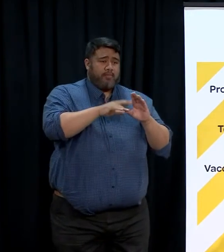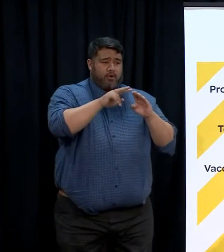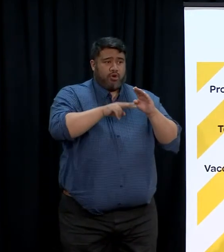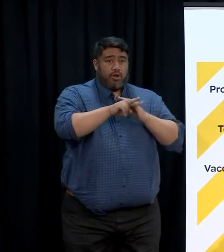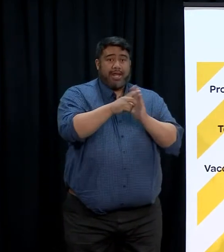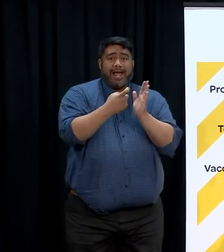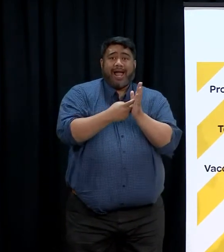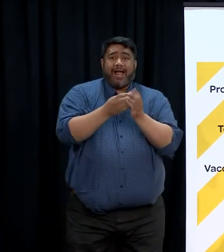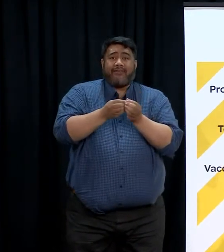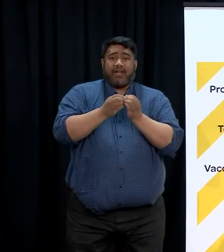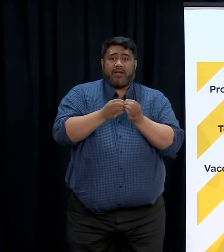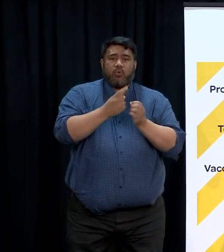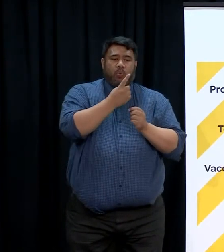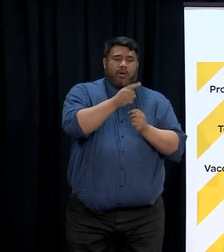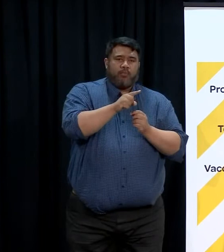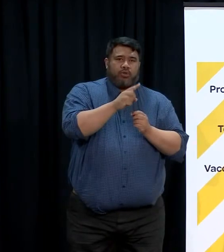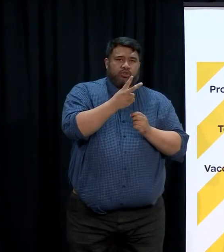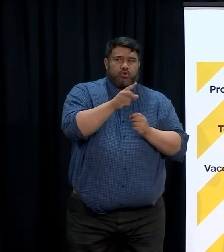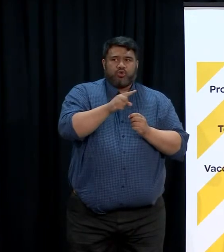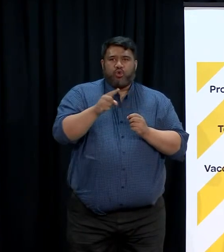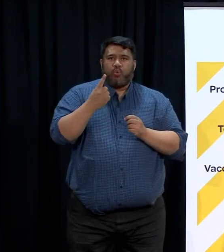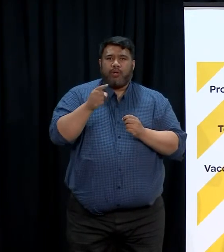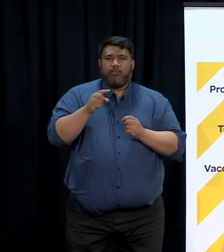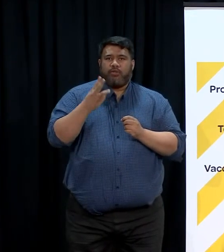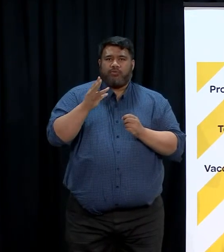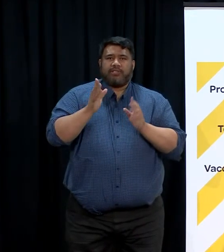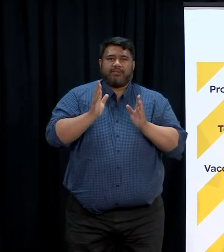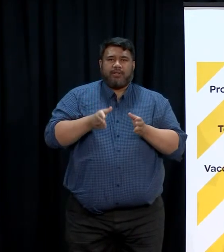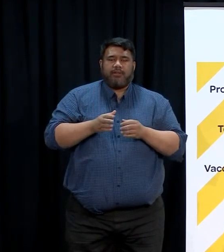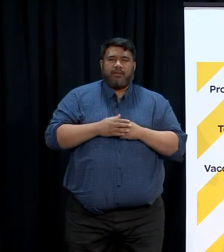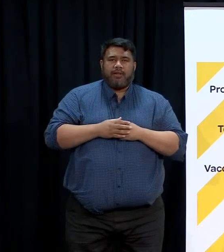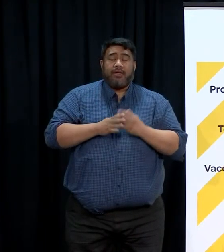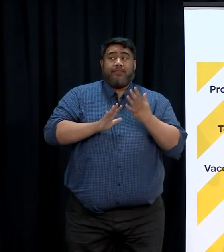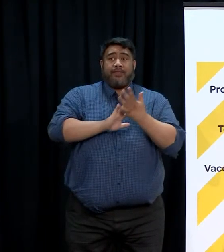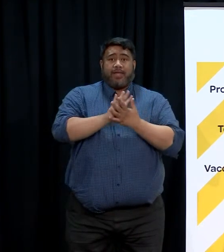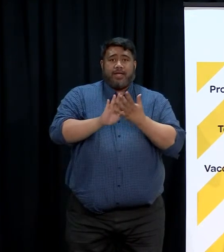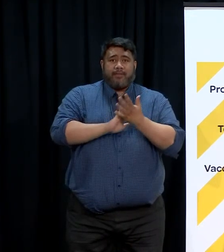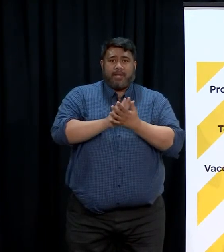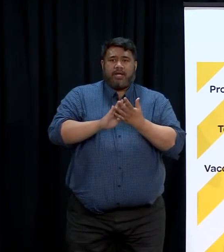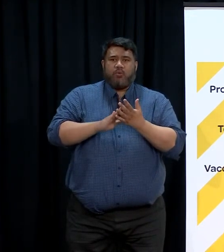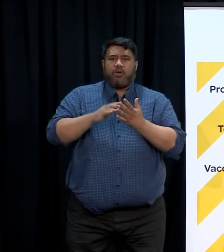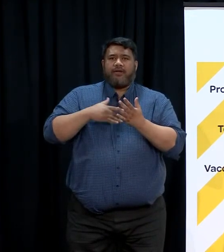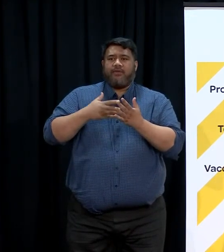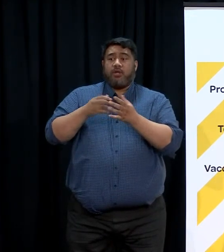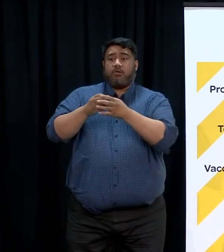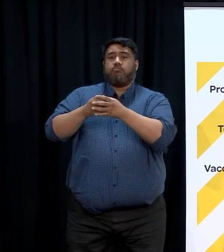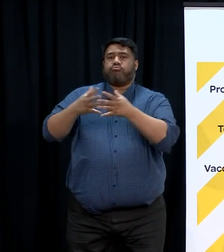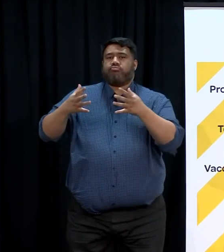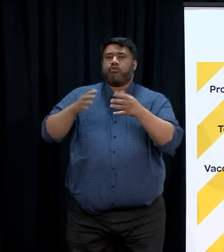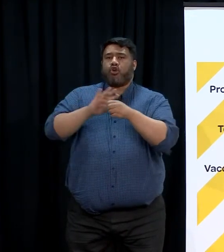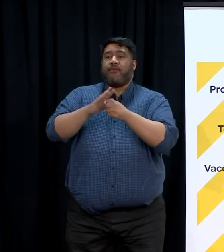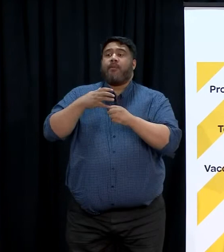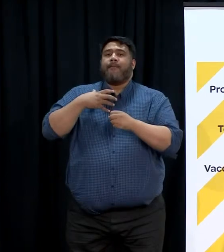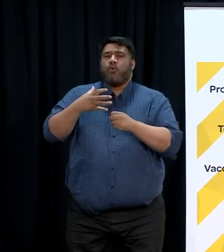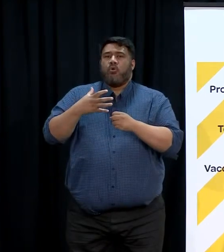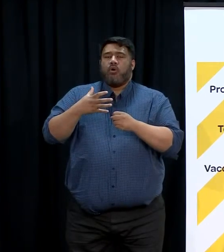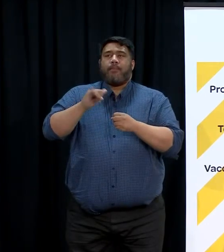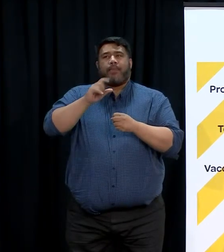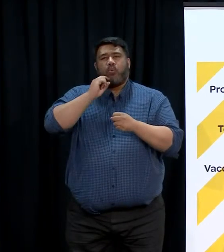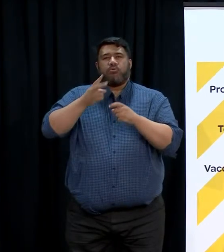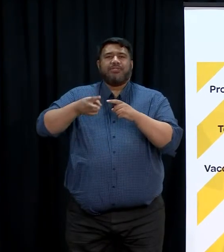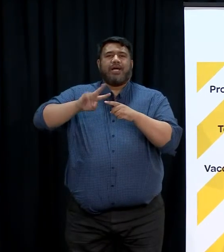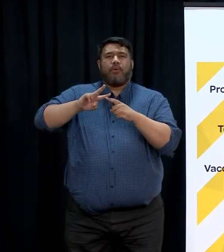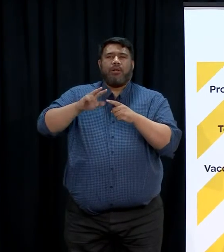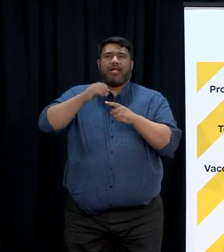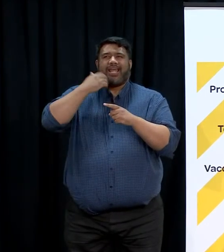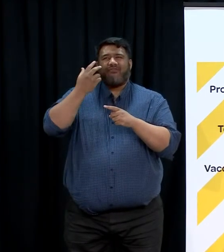value is between 1.2 and 1.3. And therefore our case numbers are expected to grow and probably double around